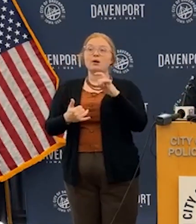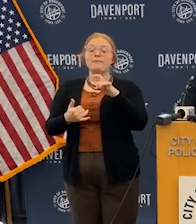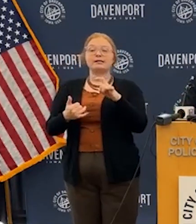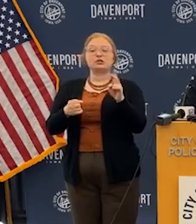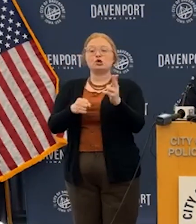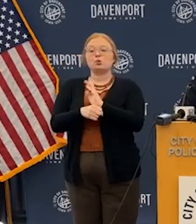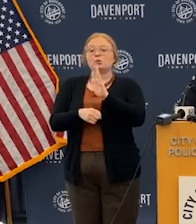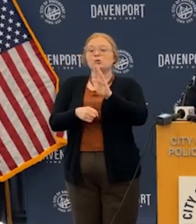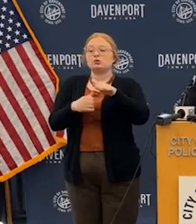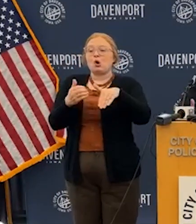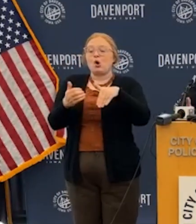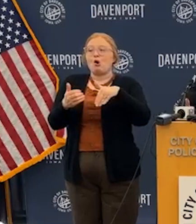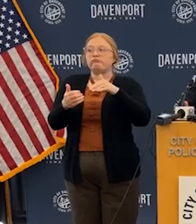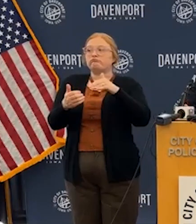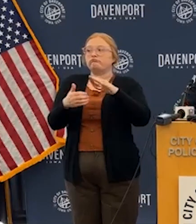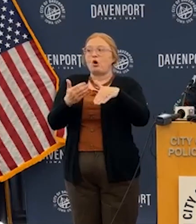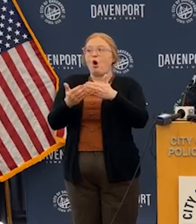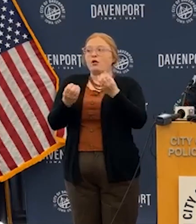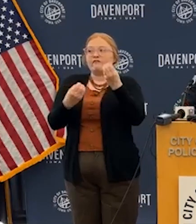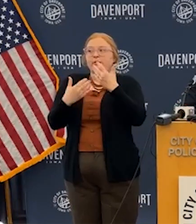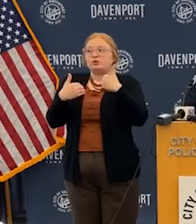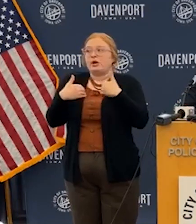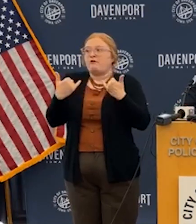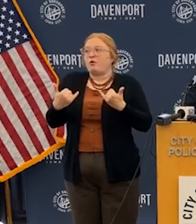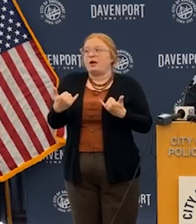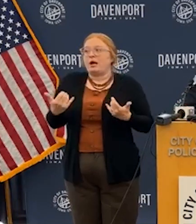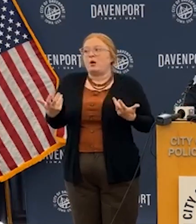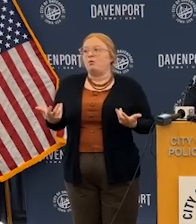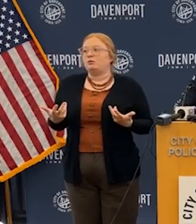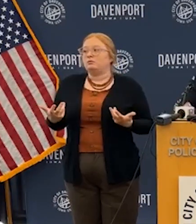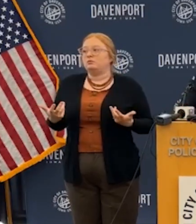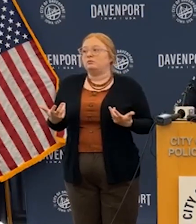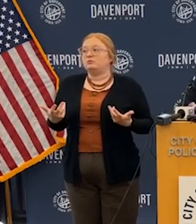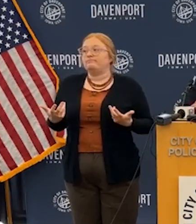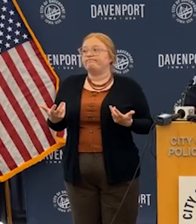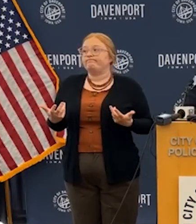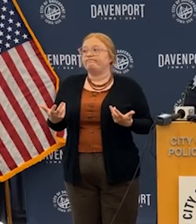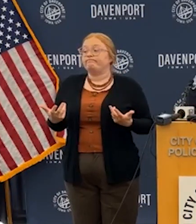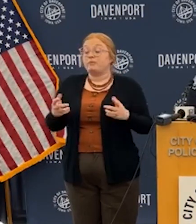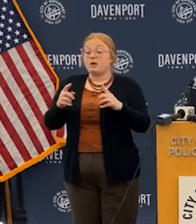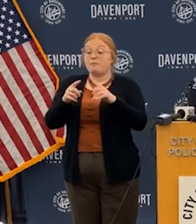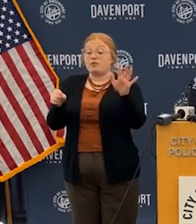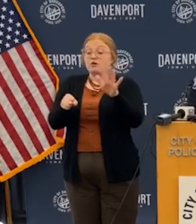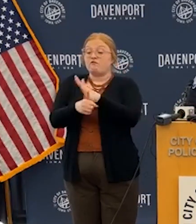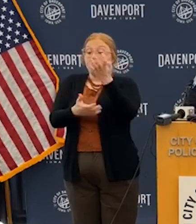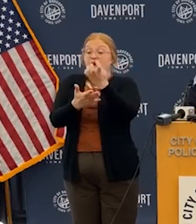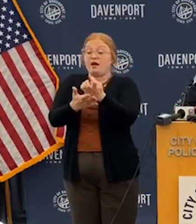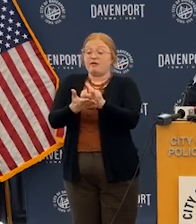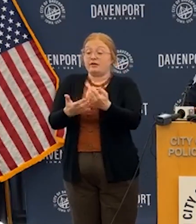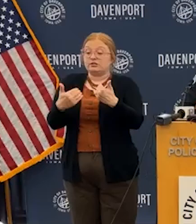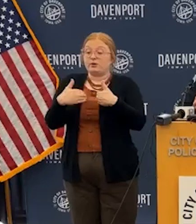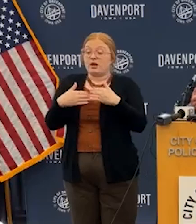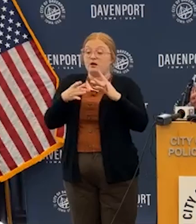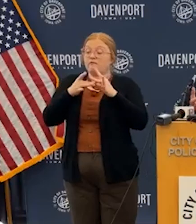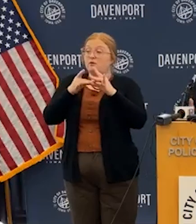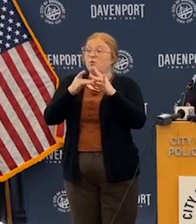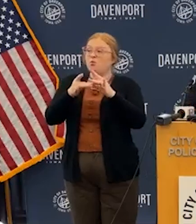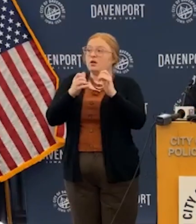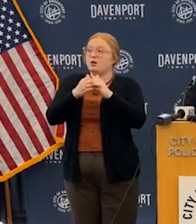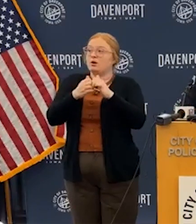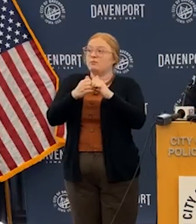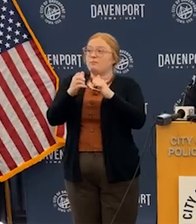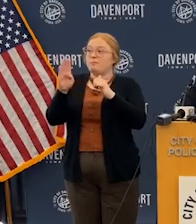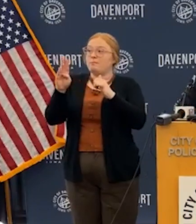being, you know, as far as the totality of evidence that we're seeing related to the other two for Brandon and